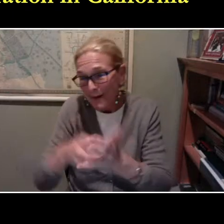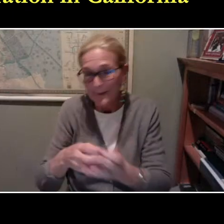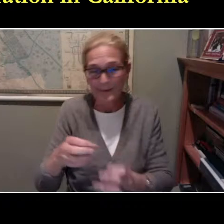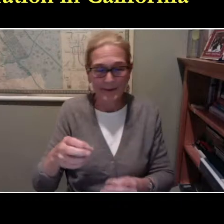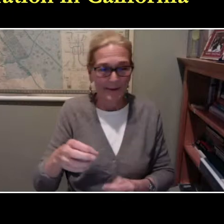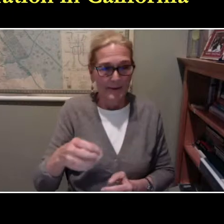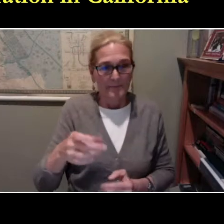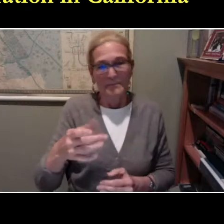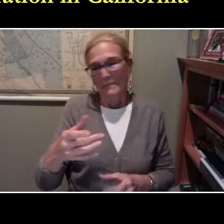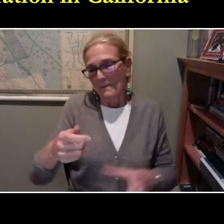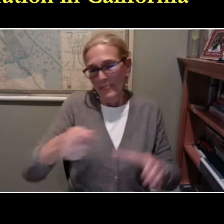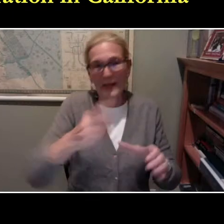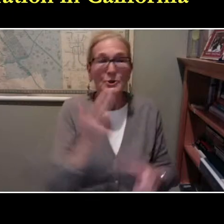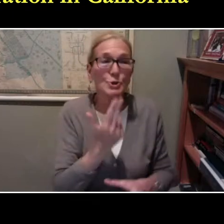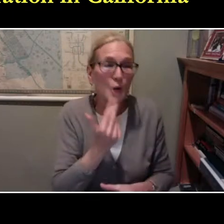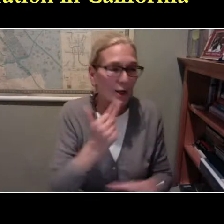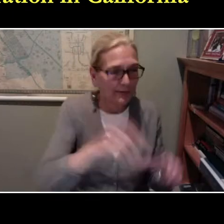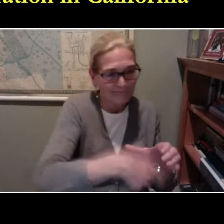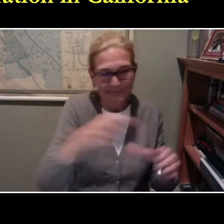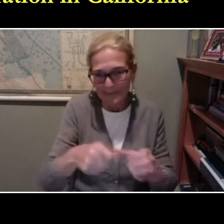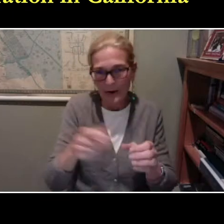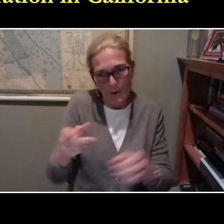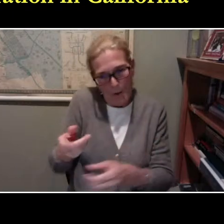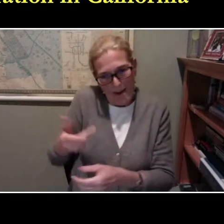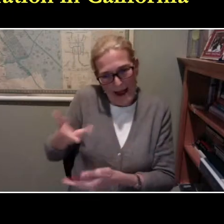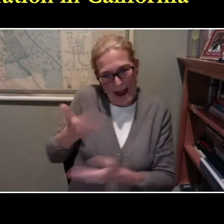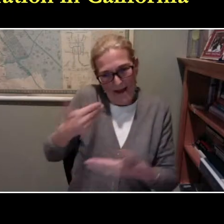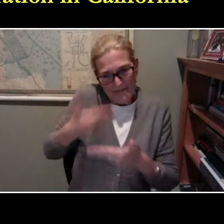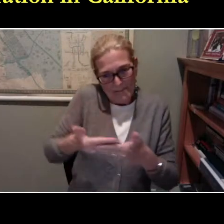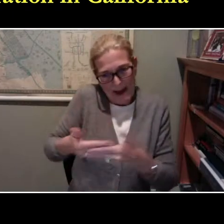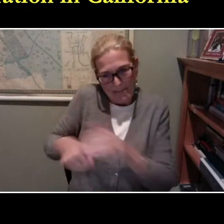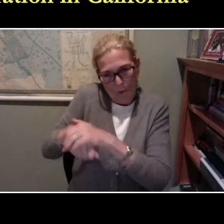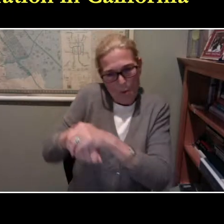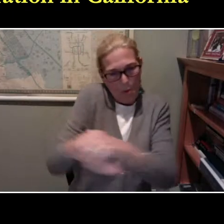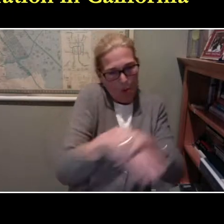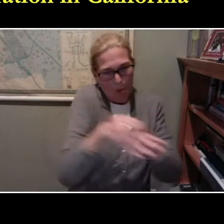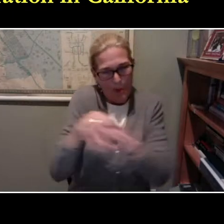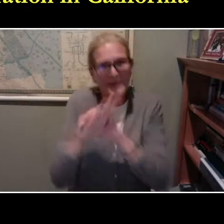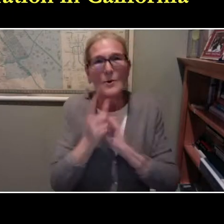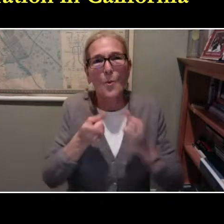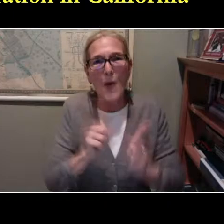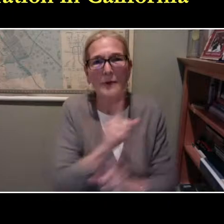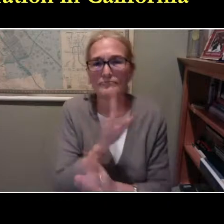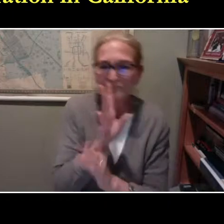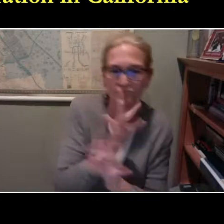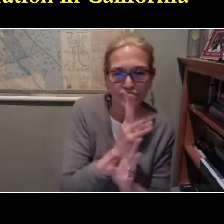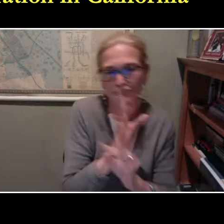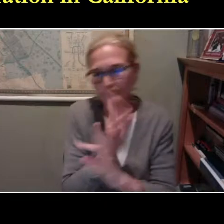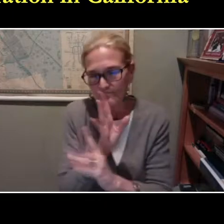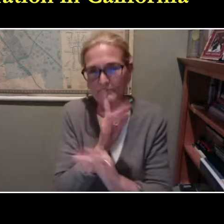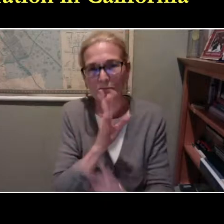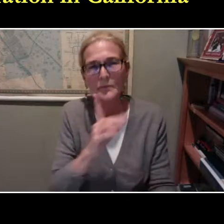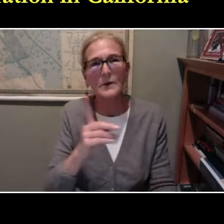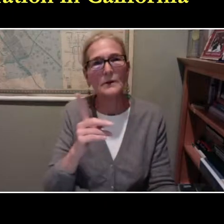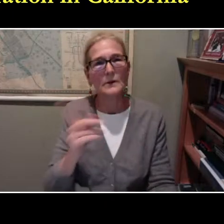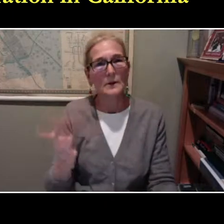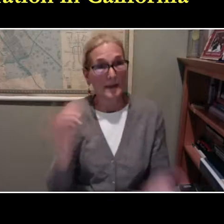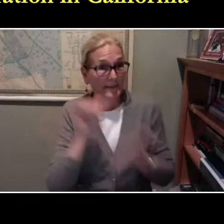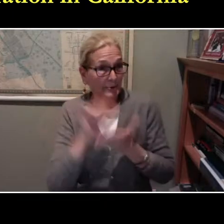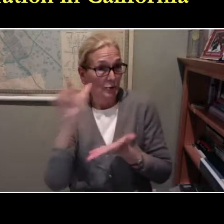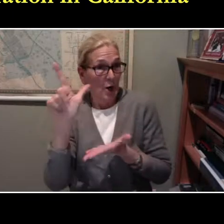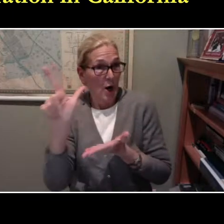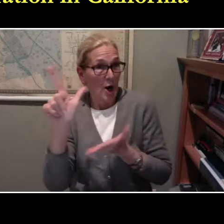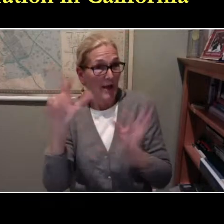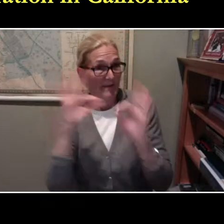you're stirring, say you're baking something and you want them to know you're baking something, you're showing them you're baking something, you have the baby